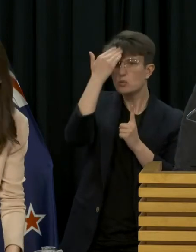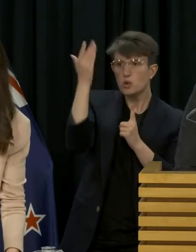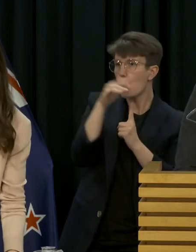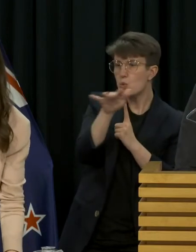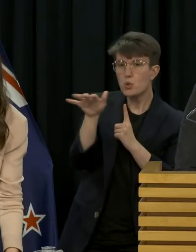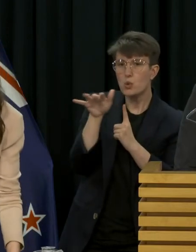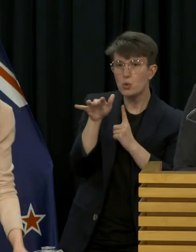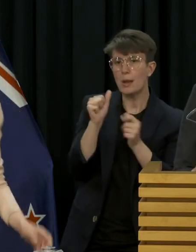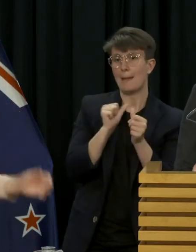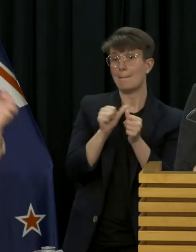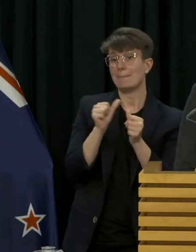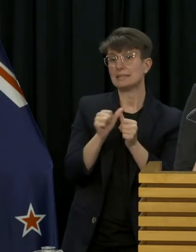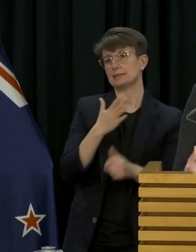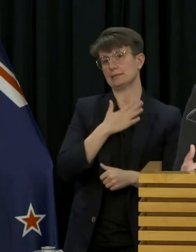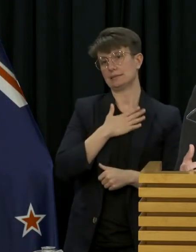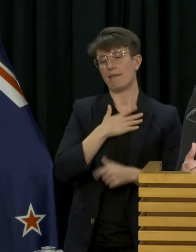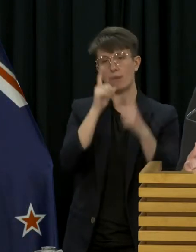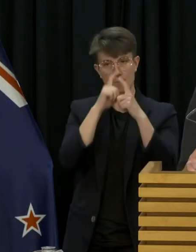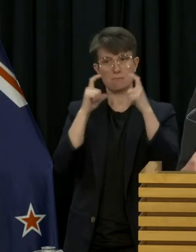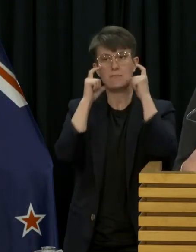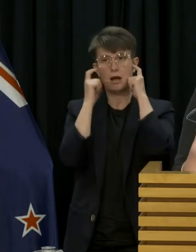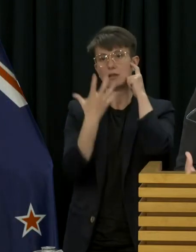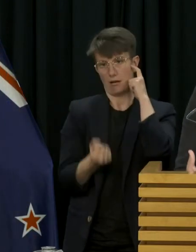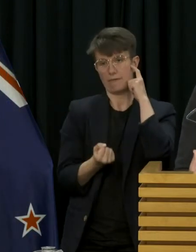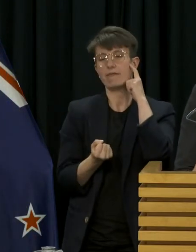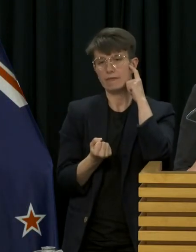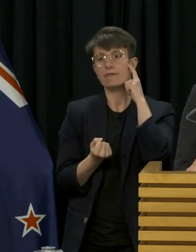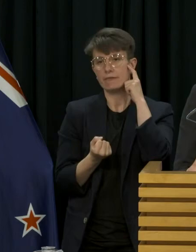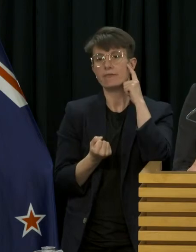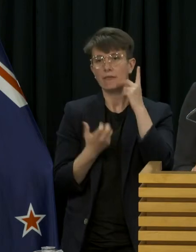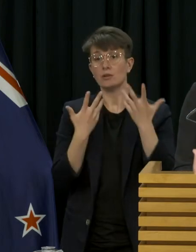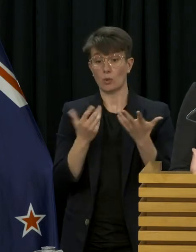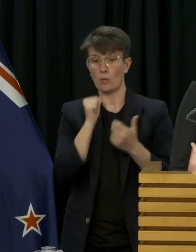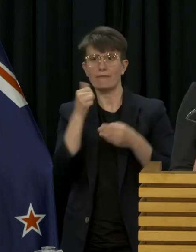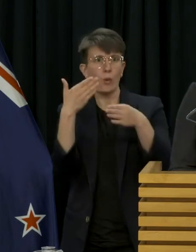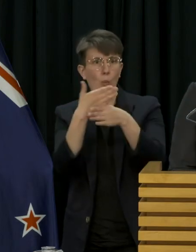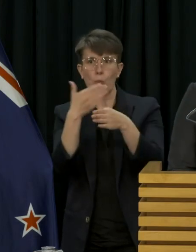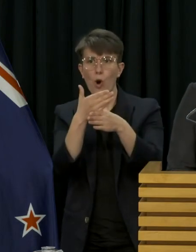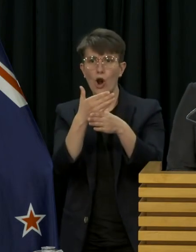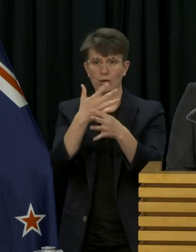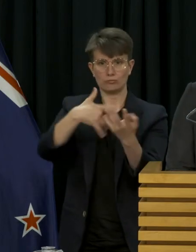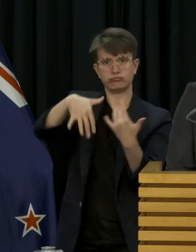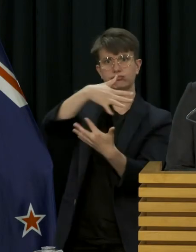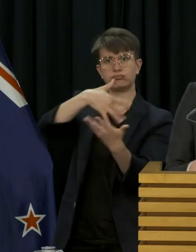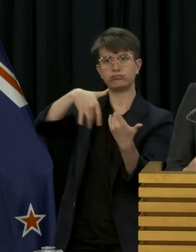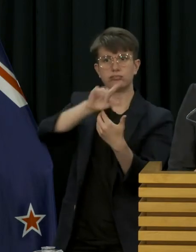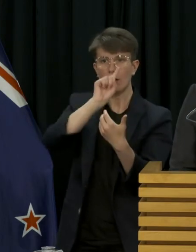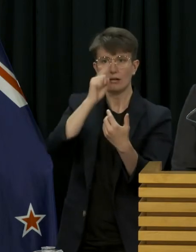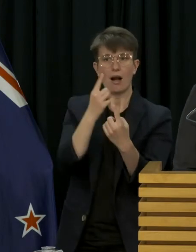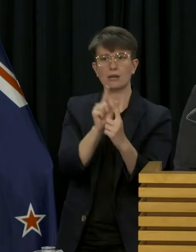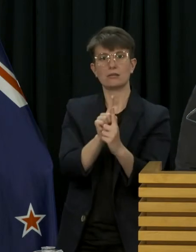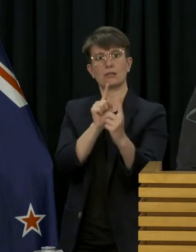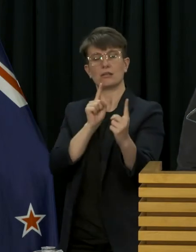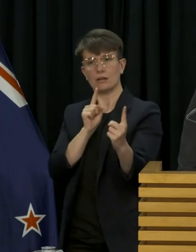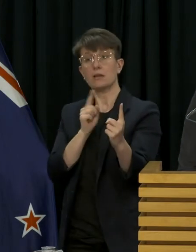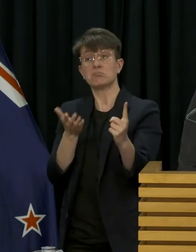mask. So if you're in the workplace, if you're coming into contact with people that you can't physically distance yourself from, we'd encourage you to wear a mask. It's